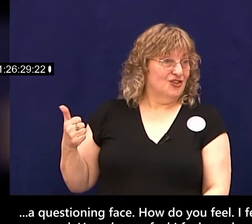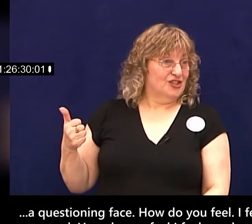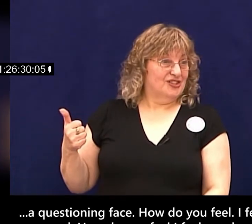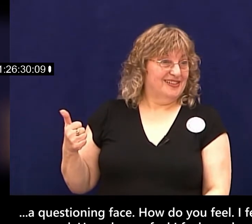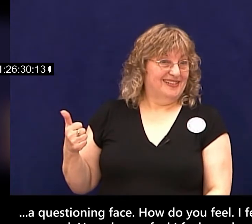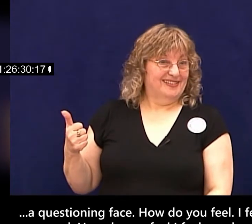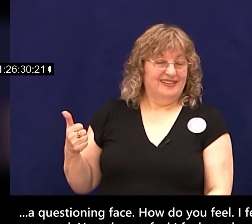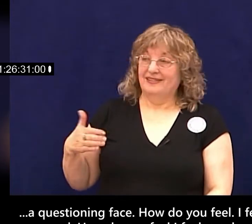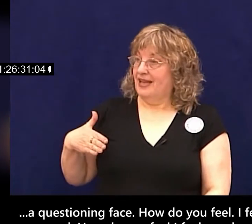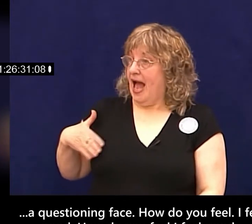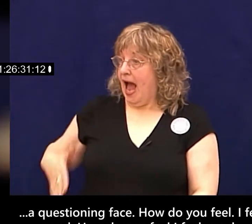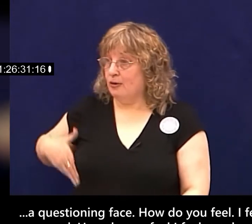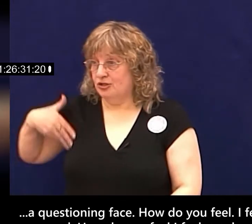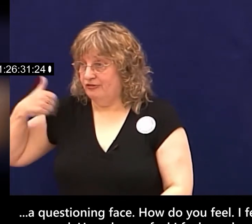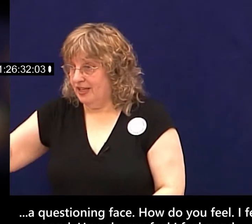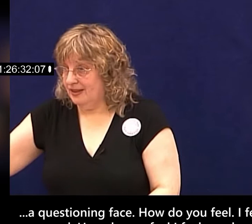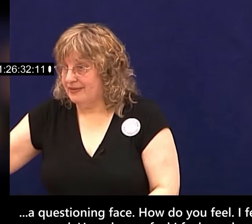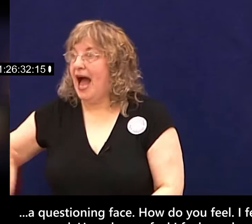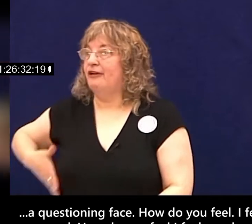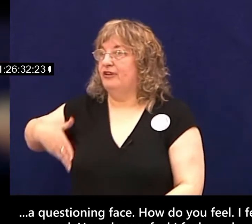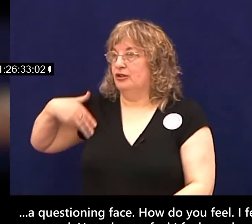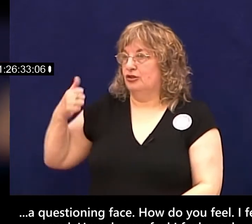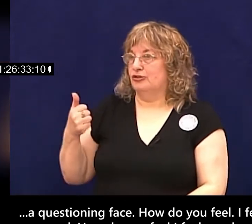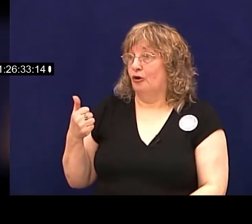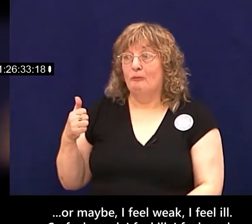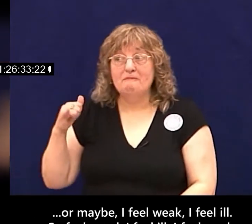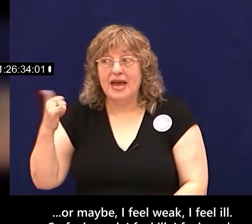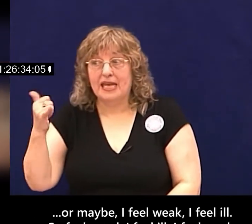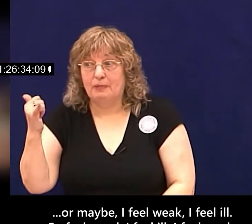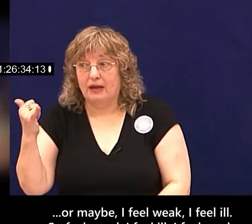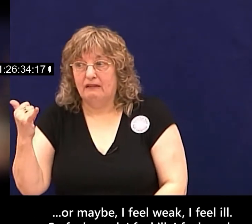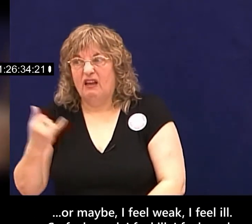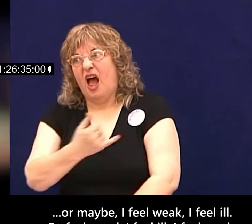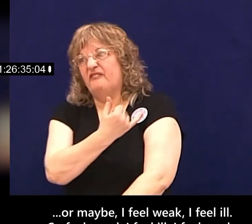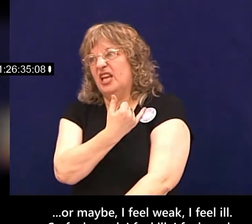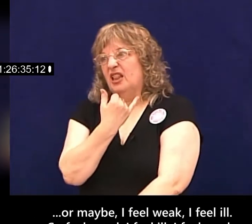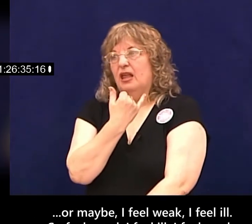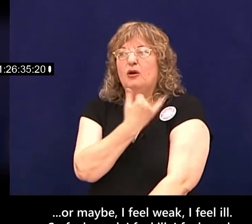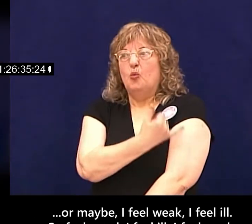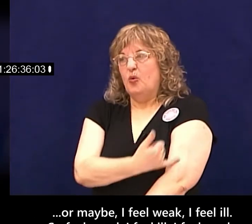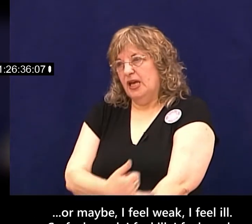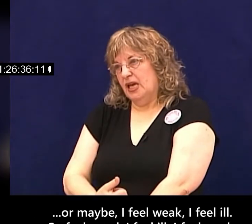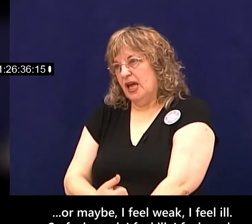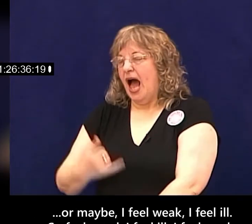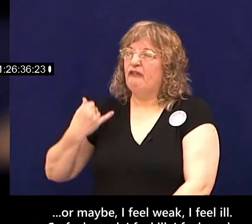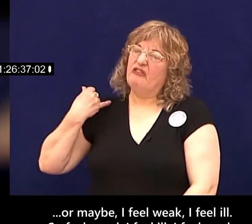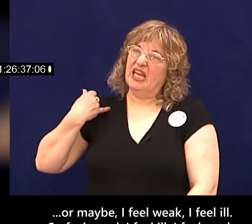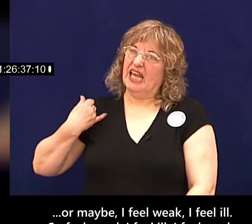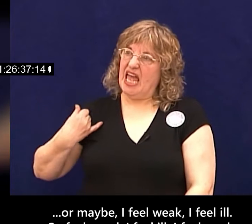good. How do you feel? I feel good. Or maybe, I feel weak, I feel